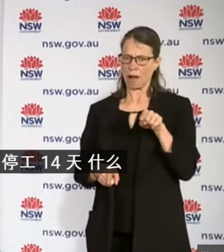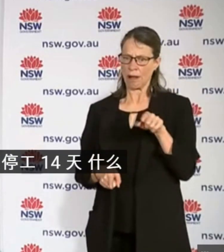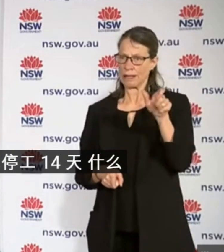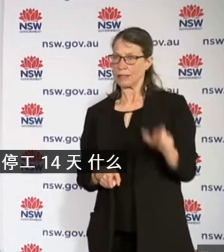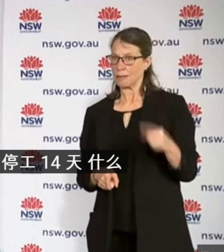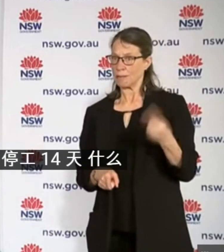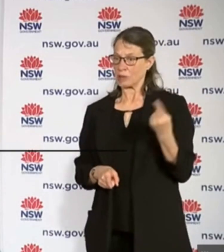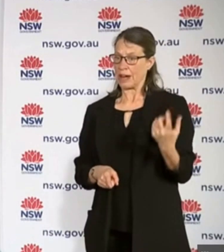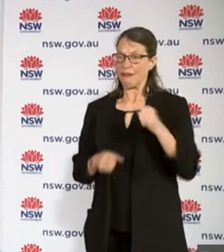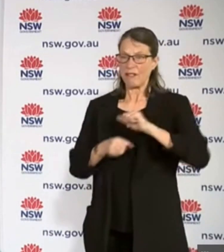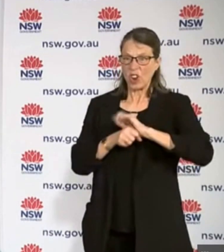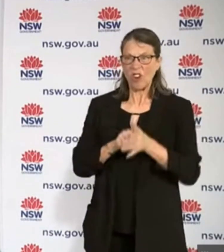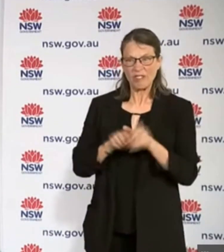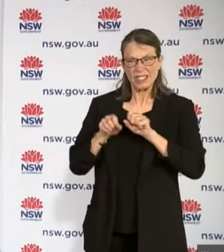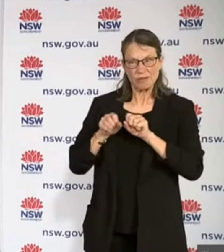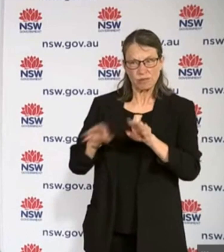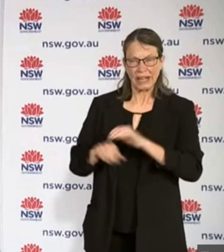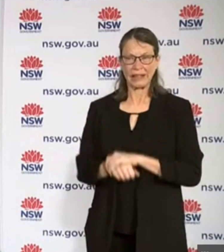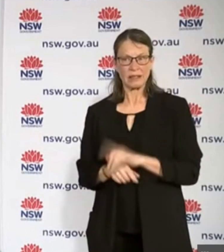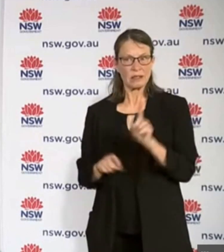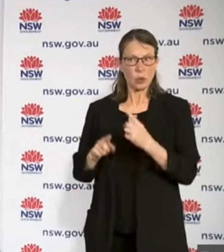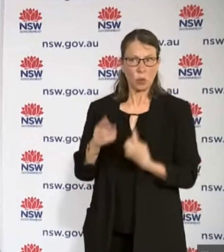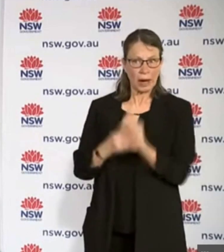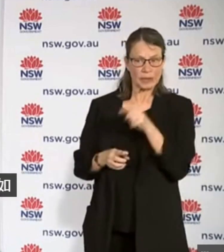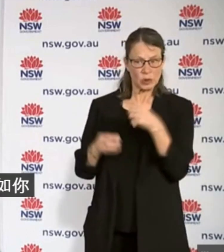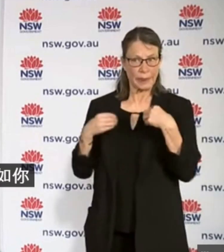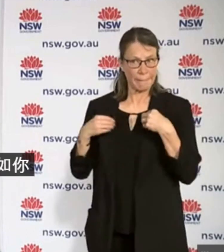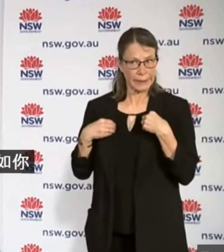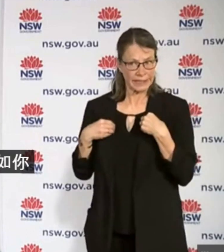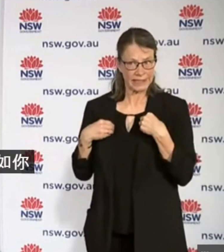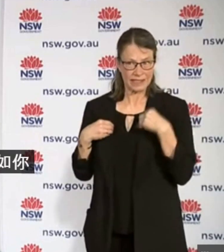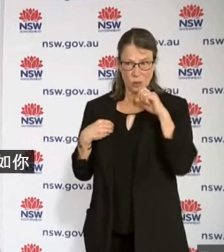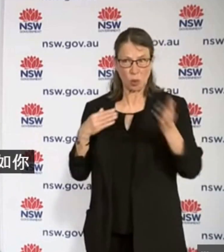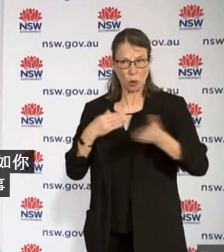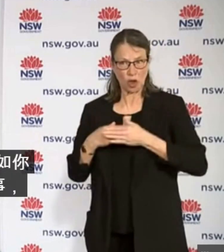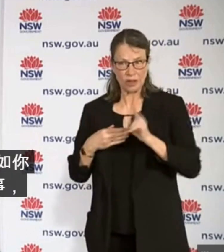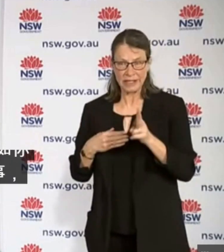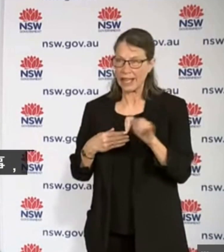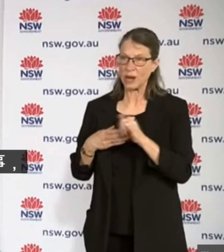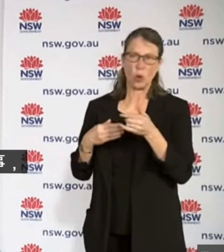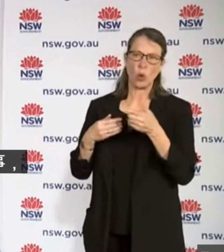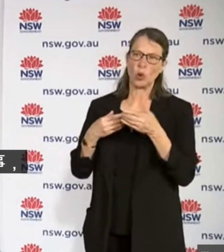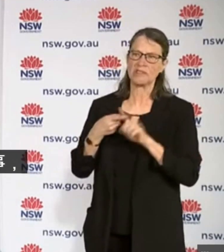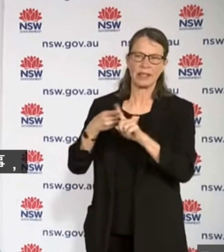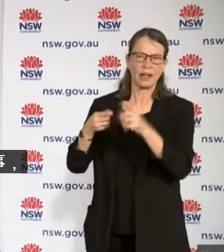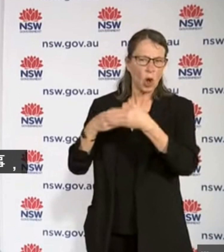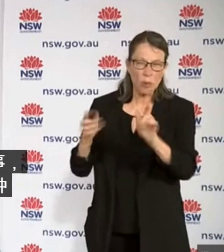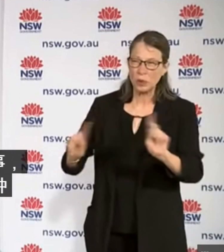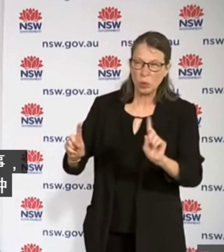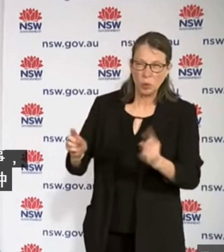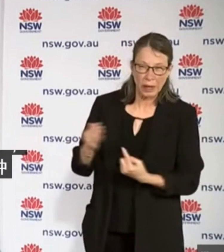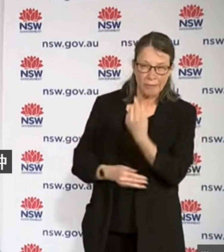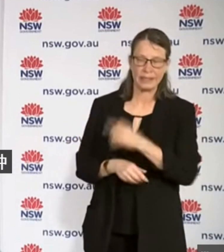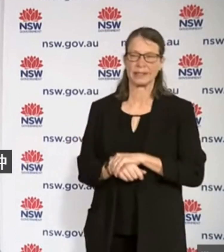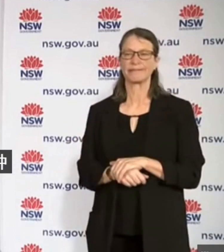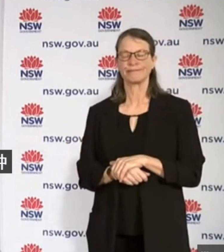area? How are you going to address that? Now, they're really important questions. The two outstanding, as you know, the Doherty report had 3 things they focused on. The vaccination update,